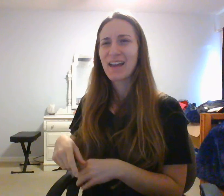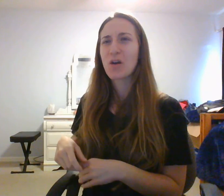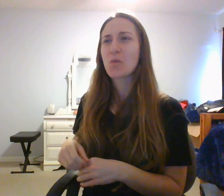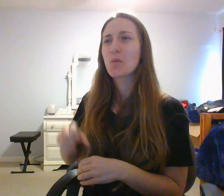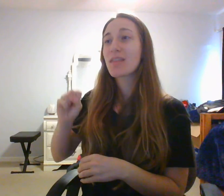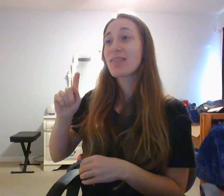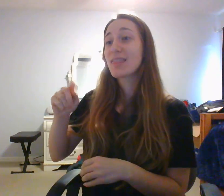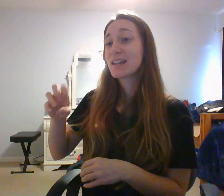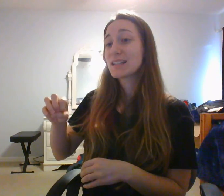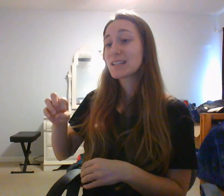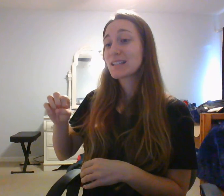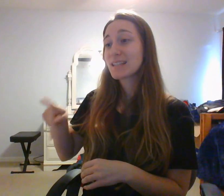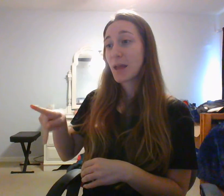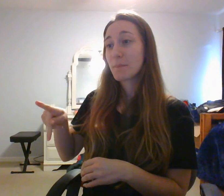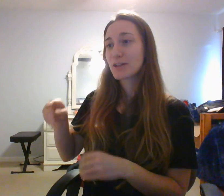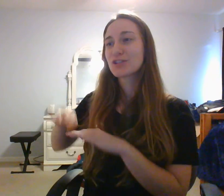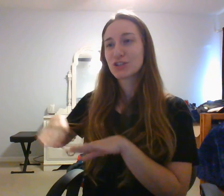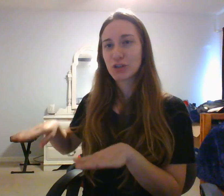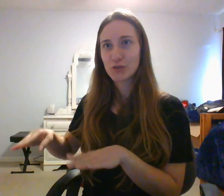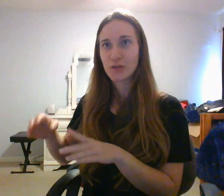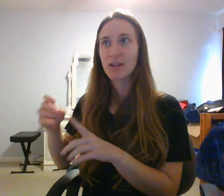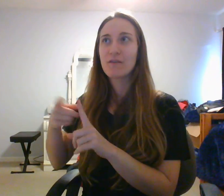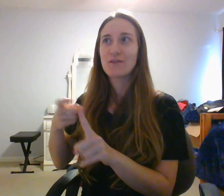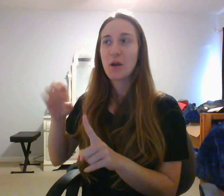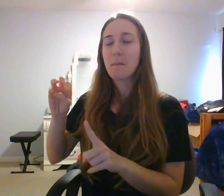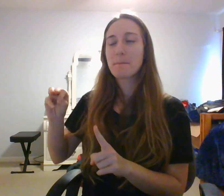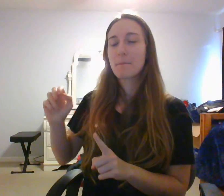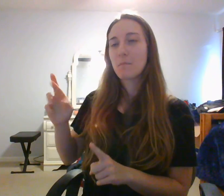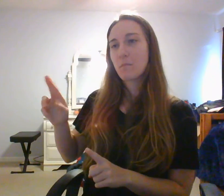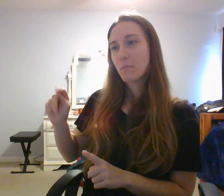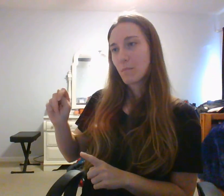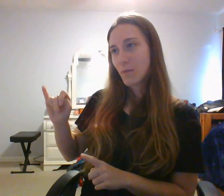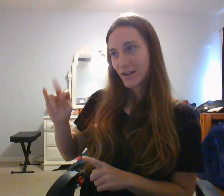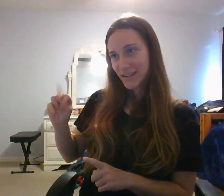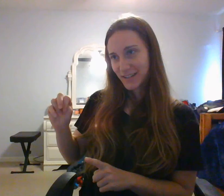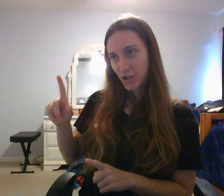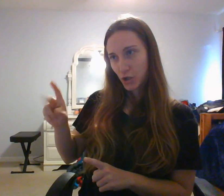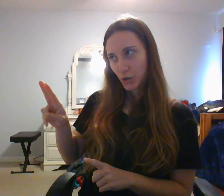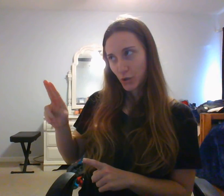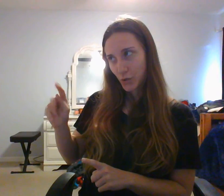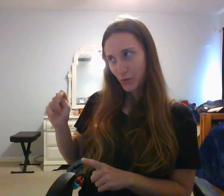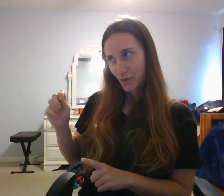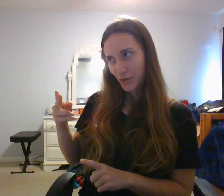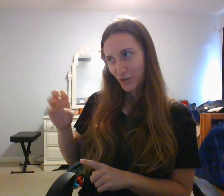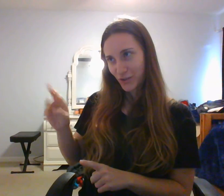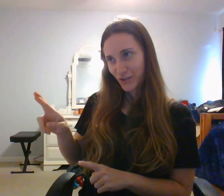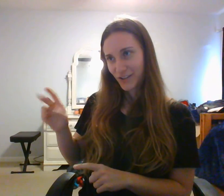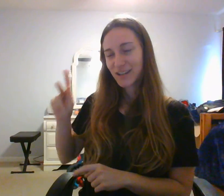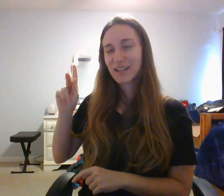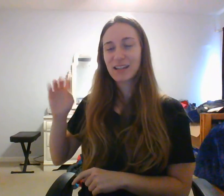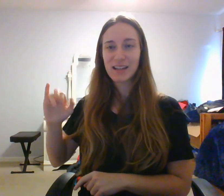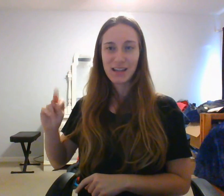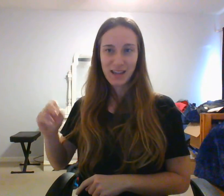March on Washington. They were trying to raise the consciousness of the country to the inequitable distribution of